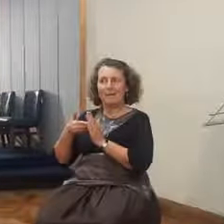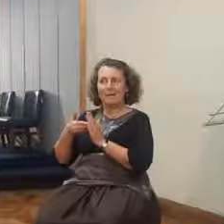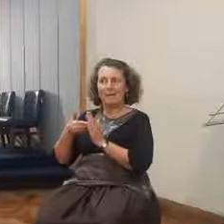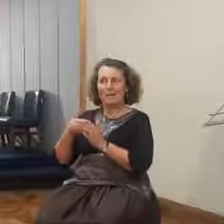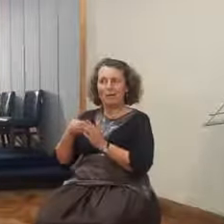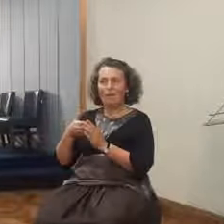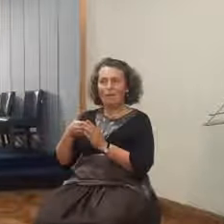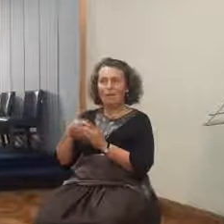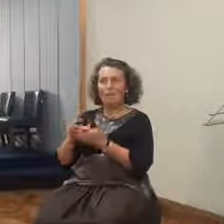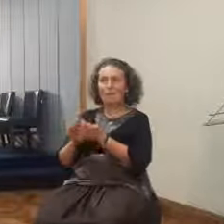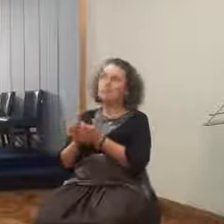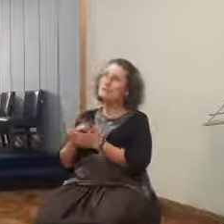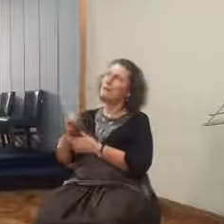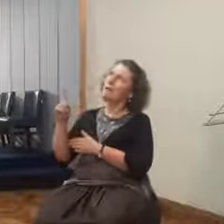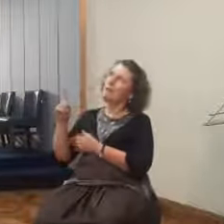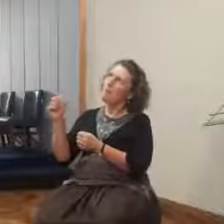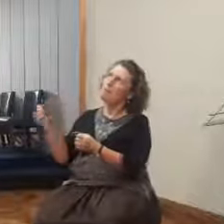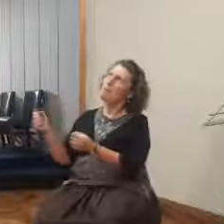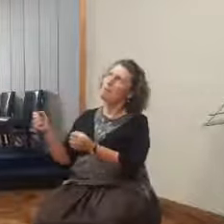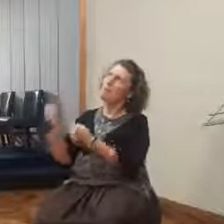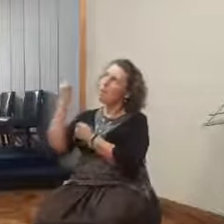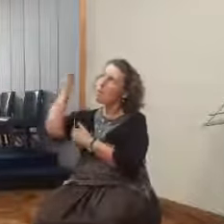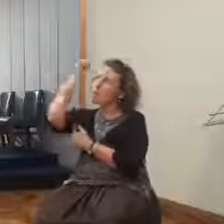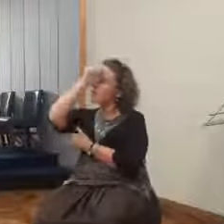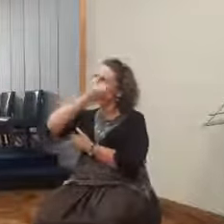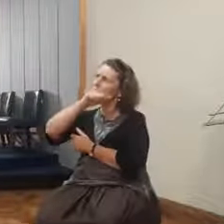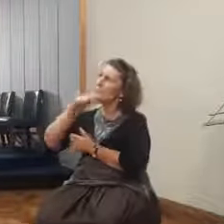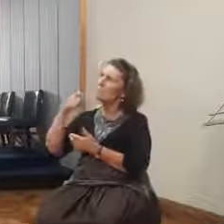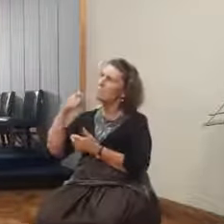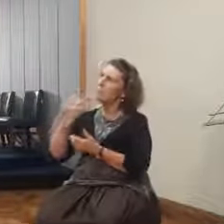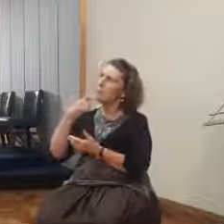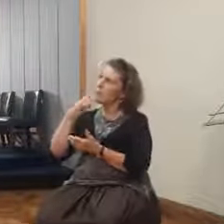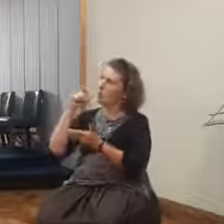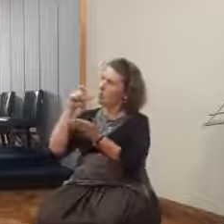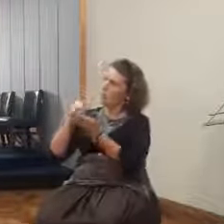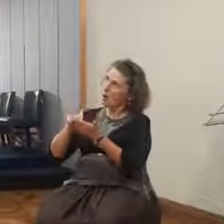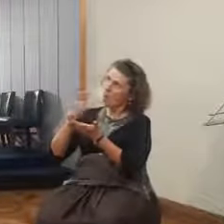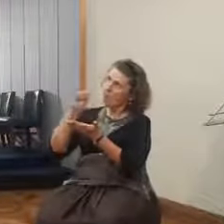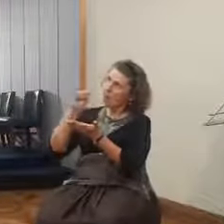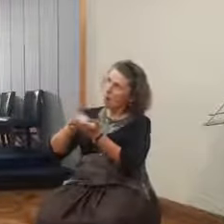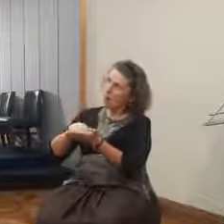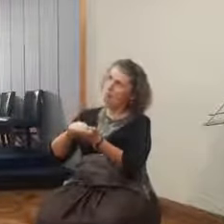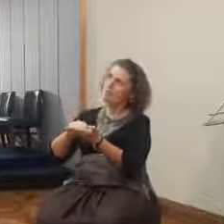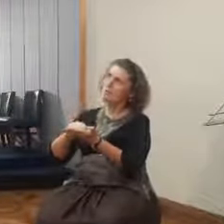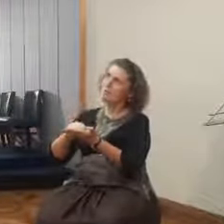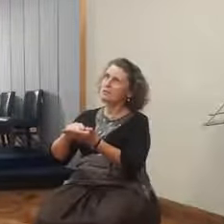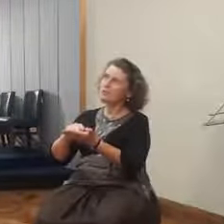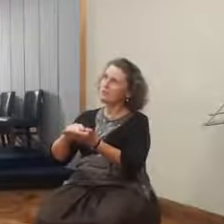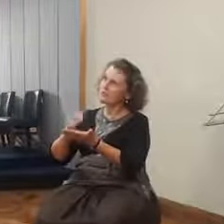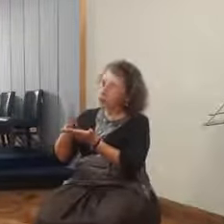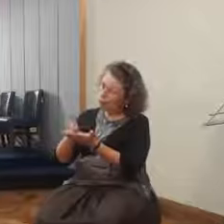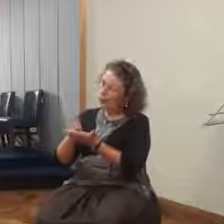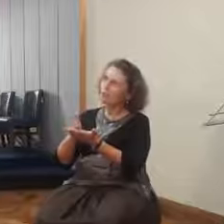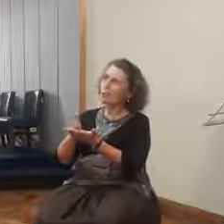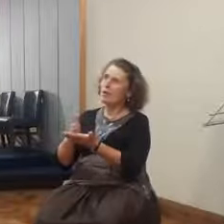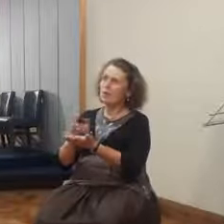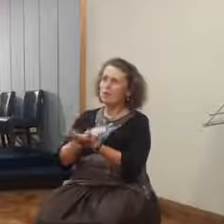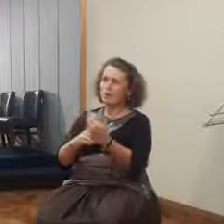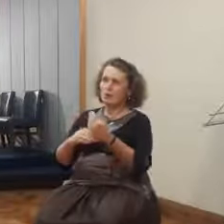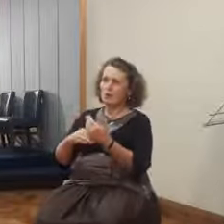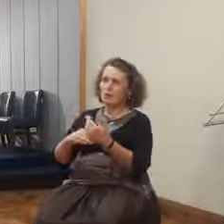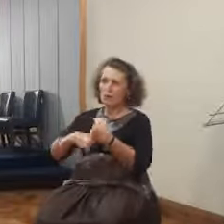in the Lord, that level of confidence in his word, that it is right and it is good, and all his deeds are